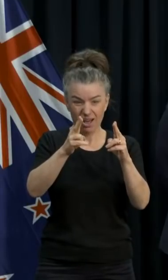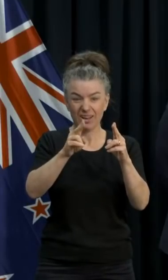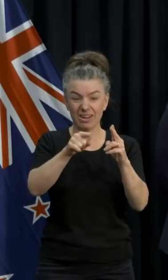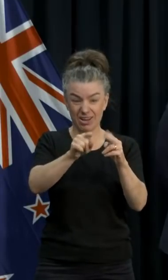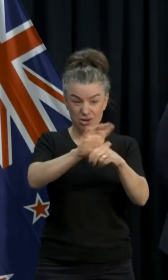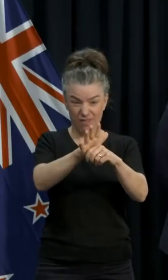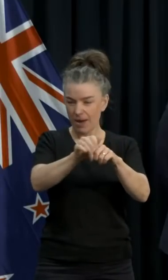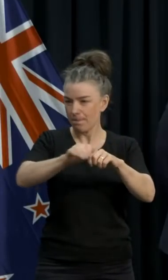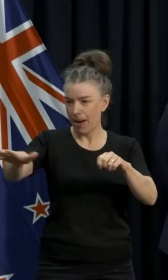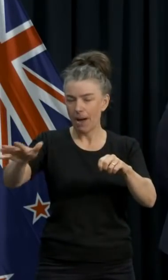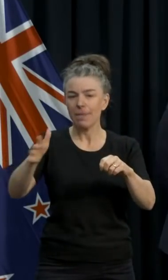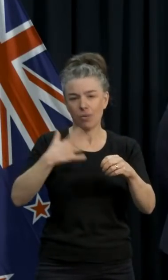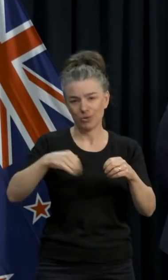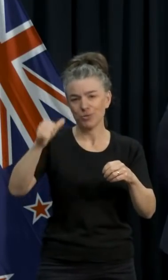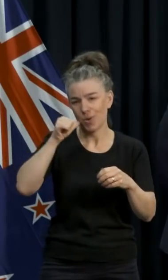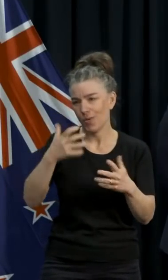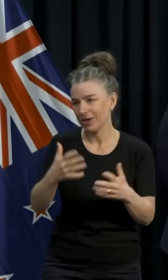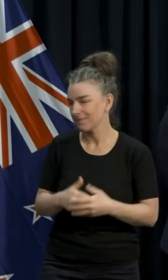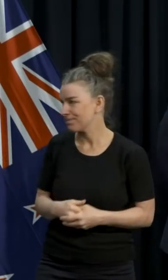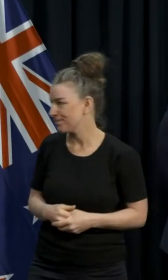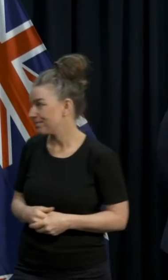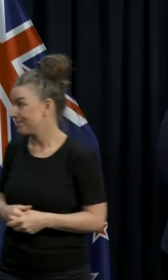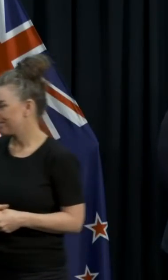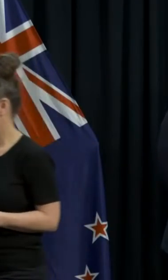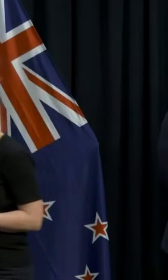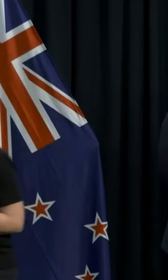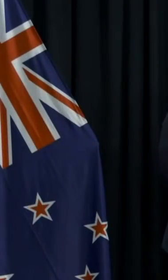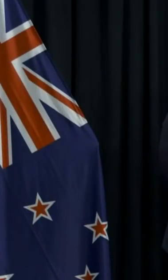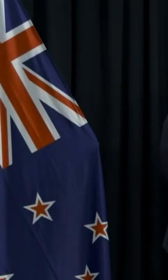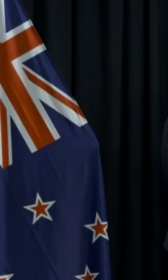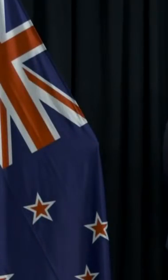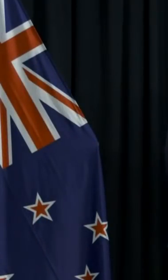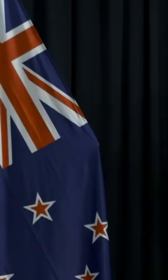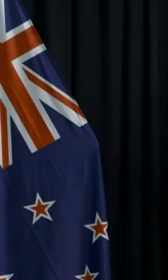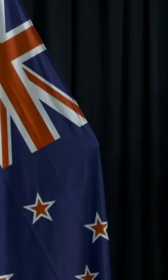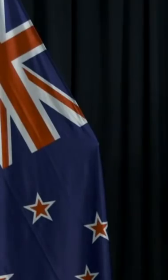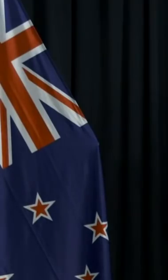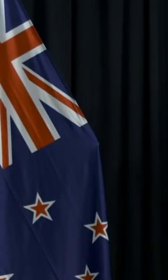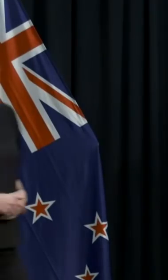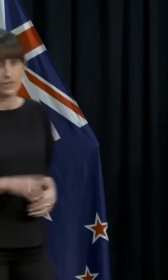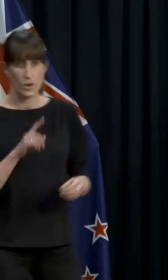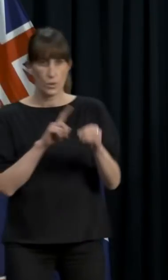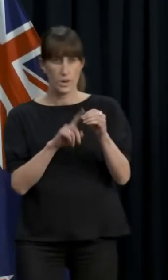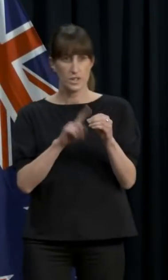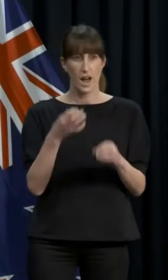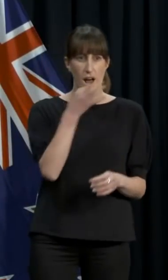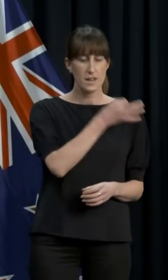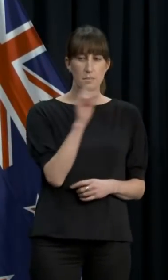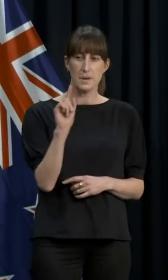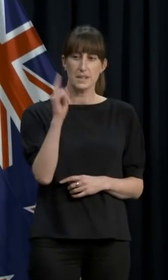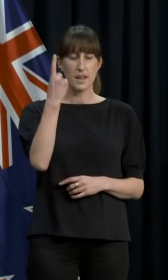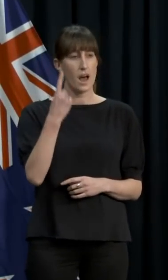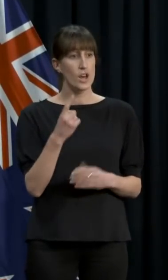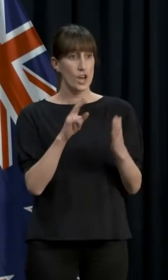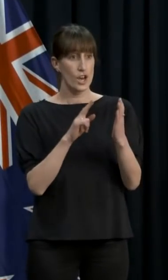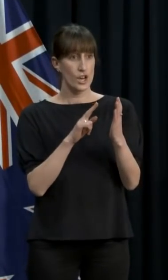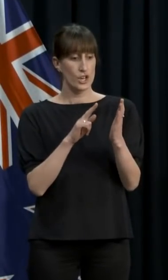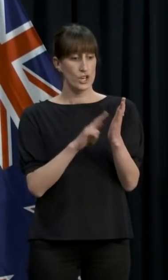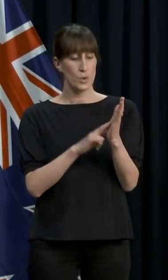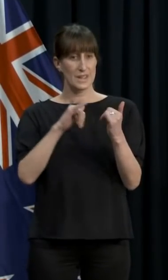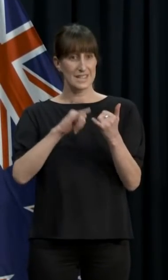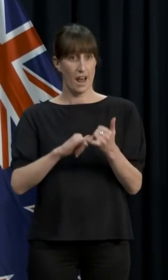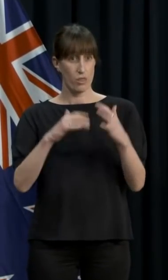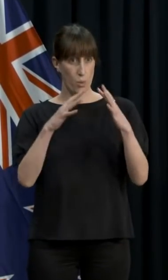facility into the community. Lessons around, and maybe this is one for the Minister, will you take lessons around what New South Wales are doing,